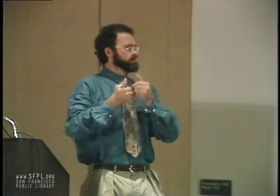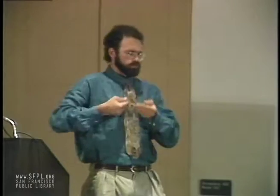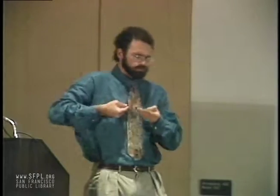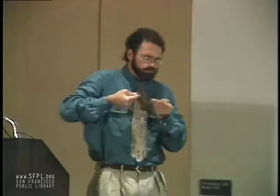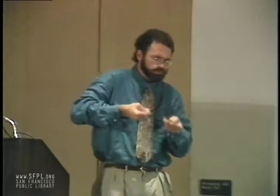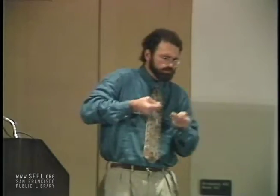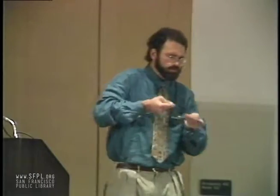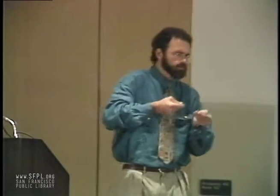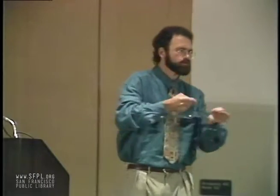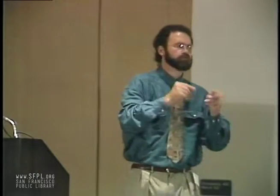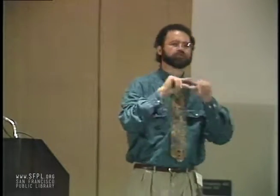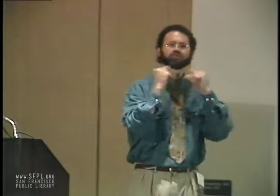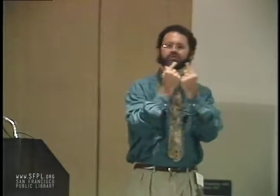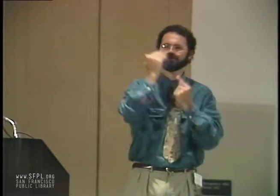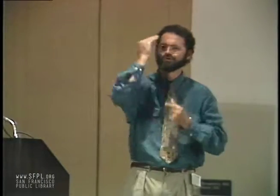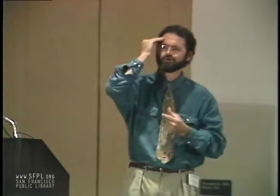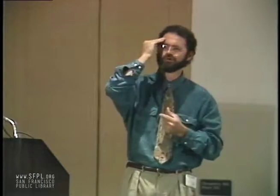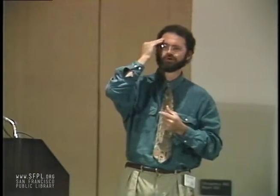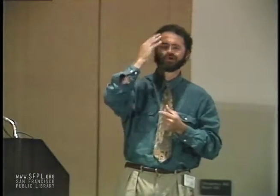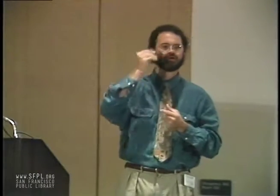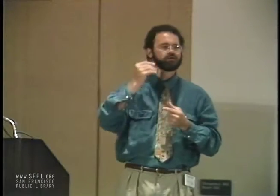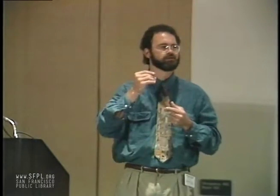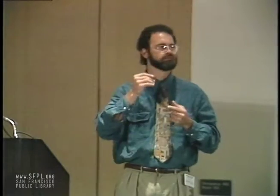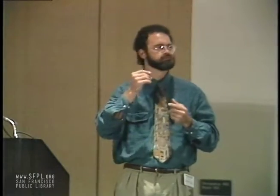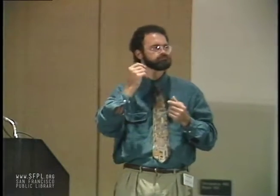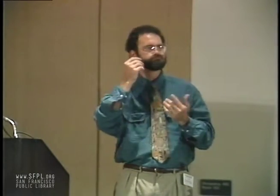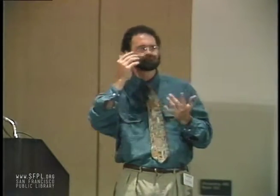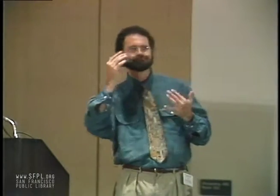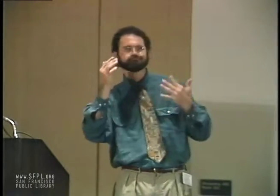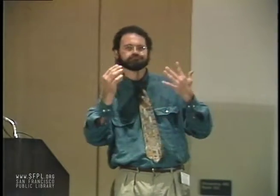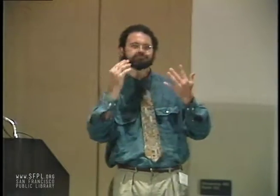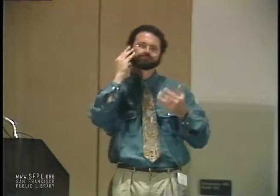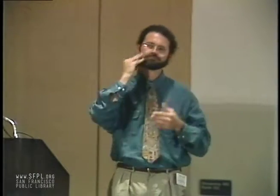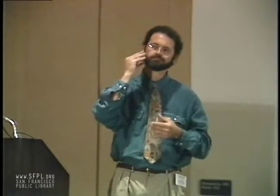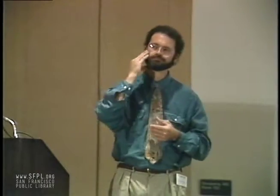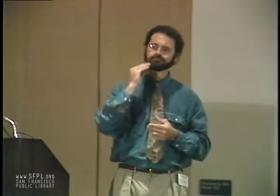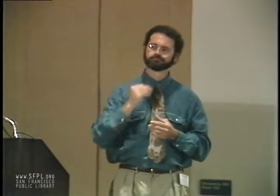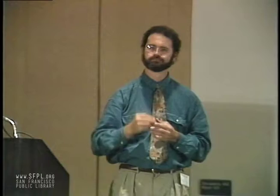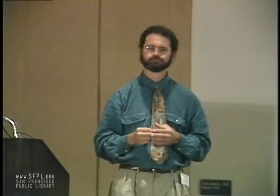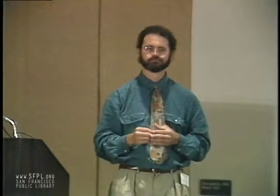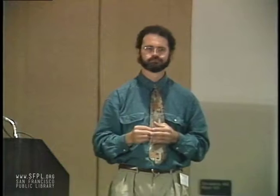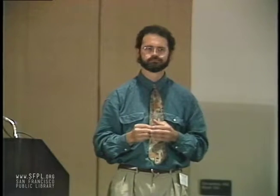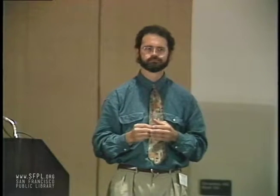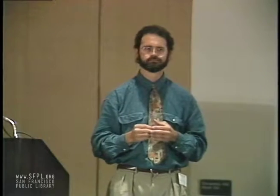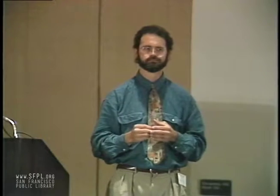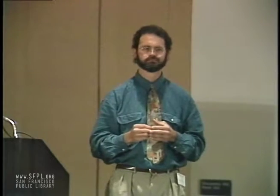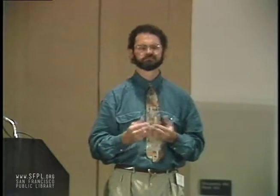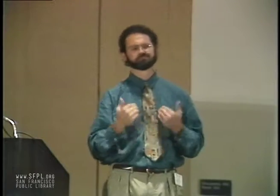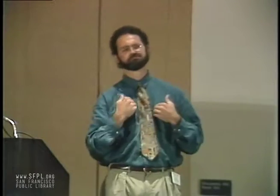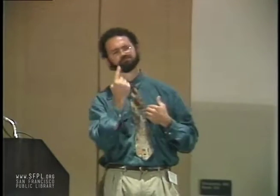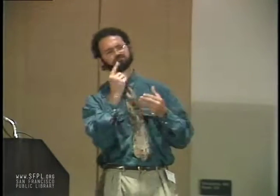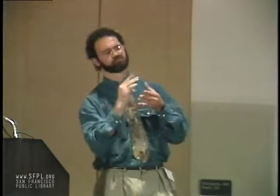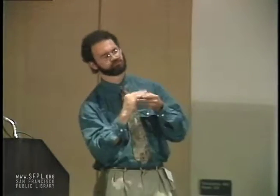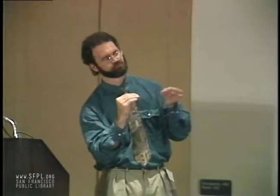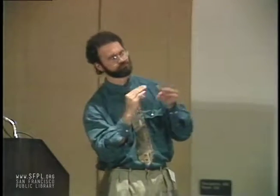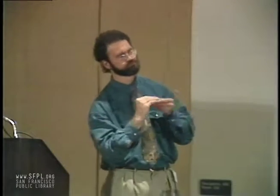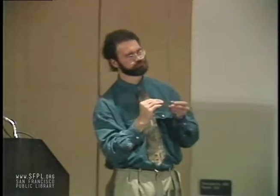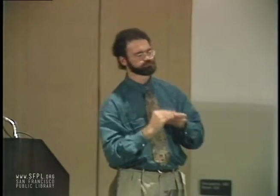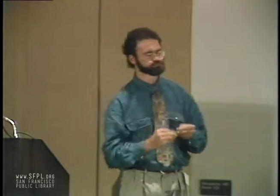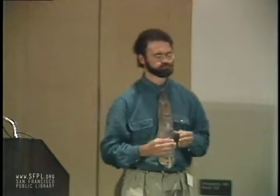How did our culture begin? How did we evolve? How did the group come to know and share certain